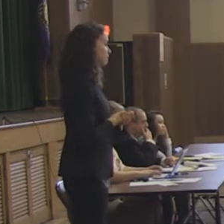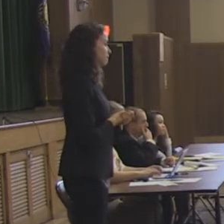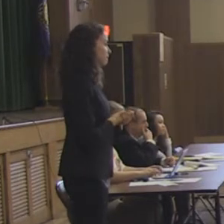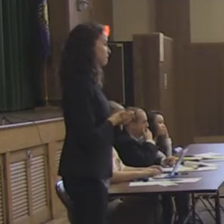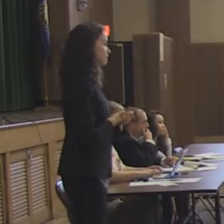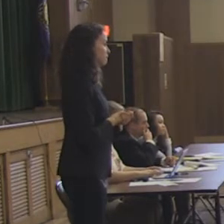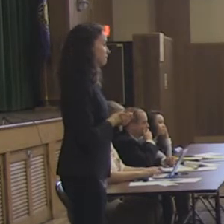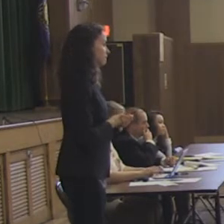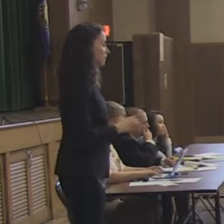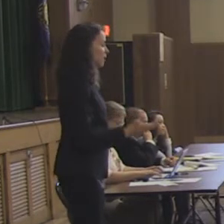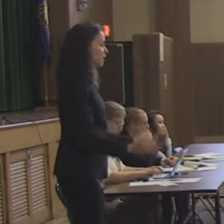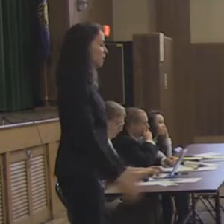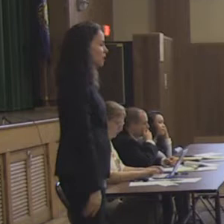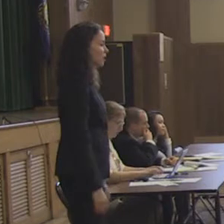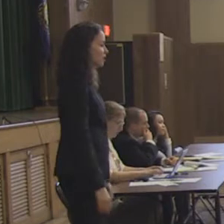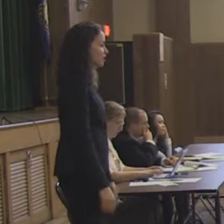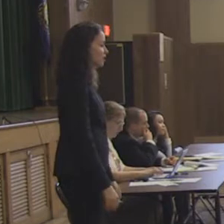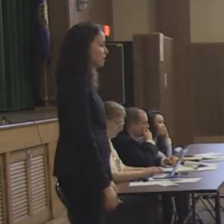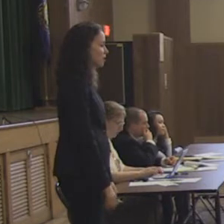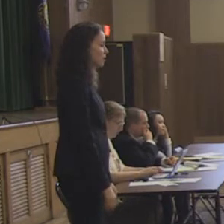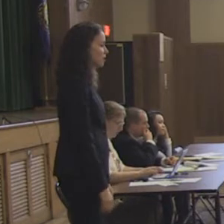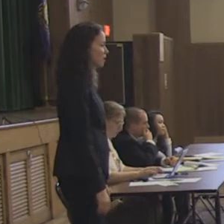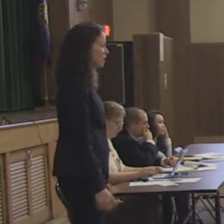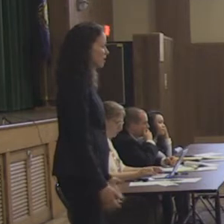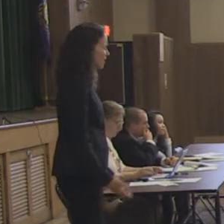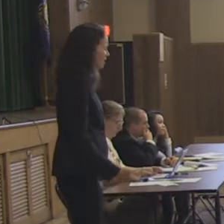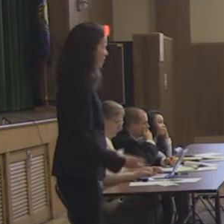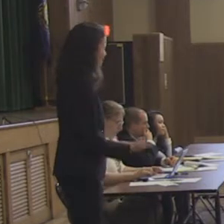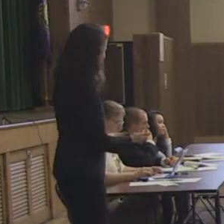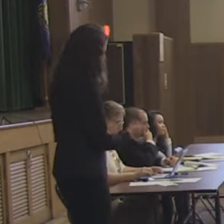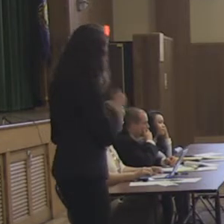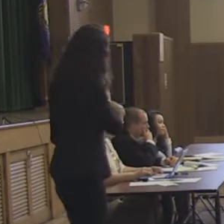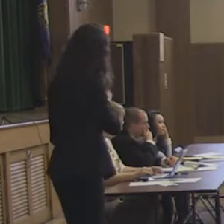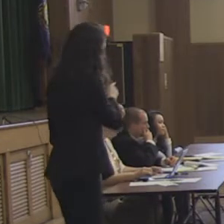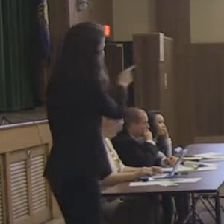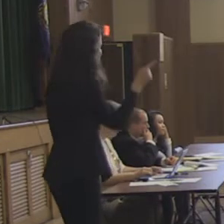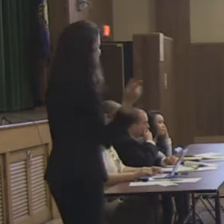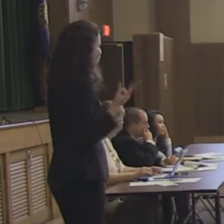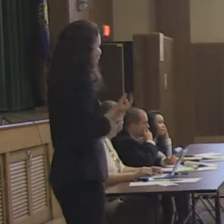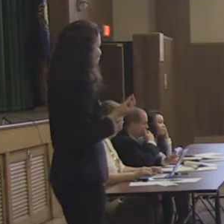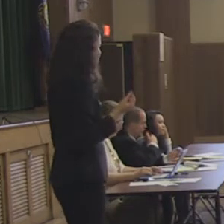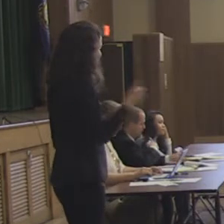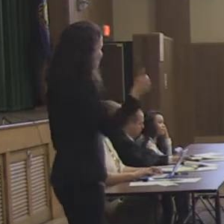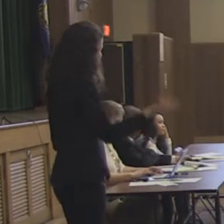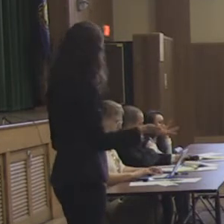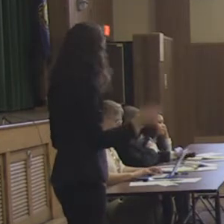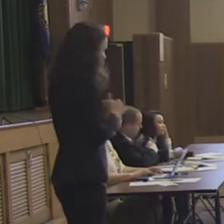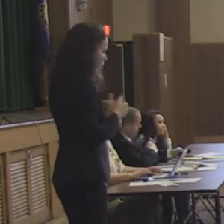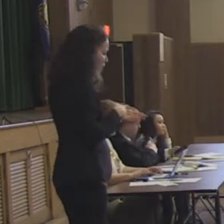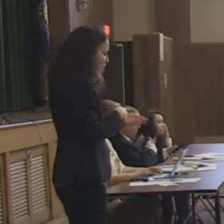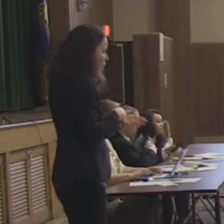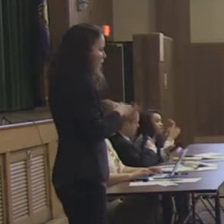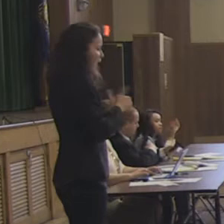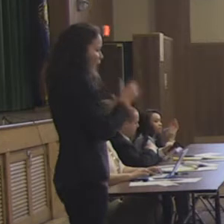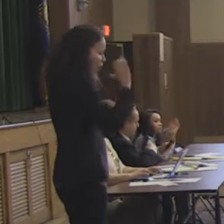I just don't know what people do. I honest to God don't know what people do. Thanks.